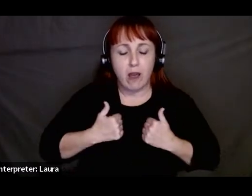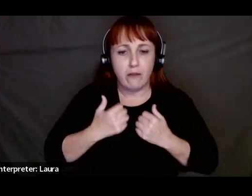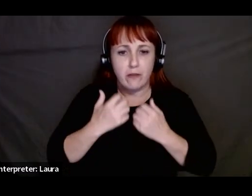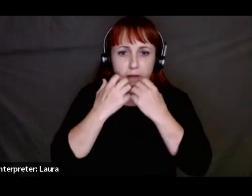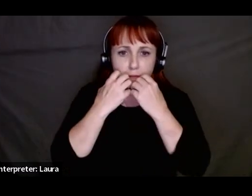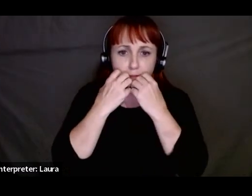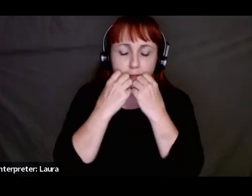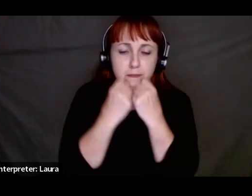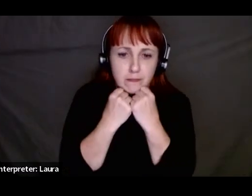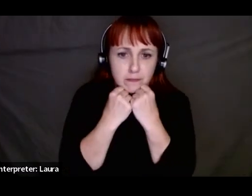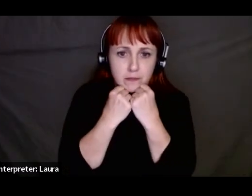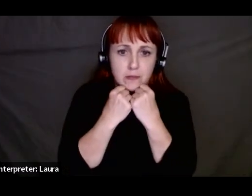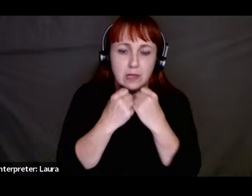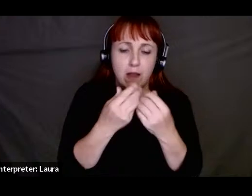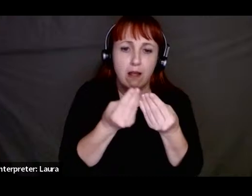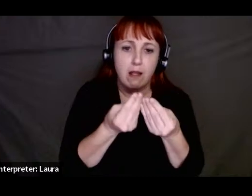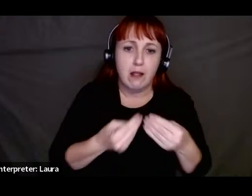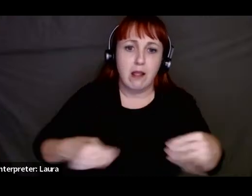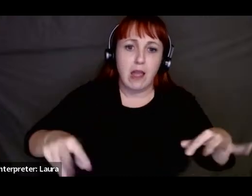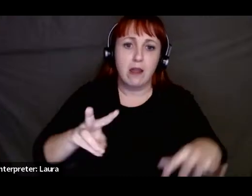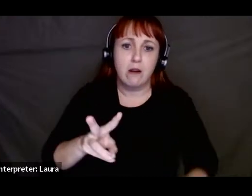Air, water, and air.